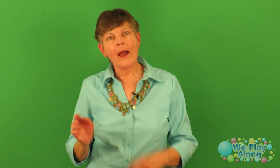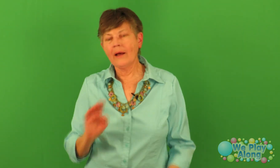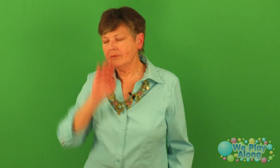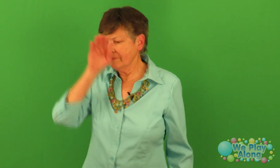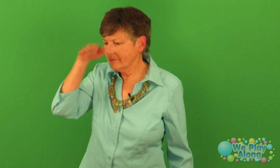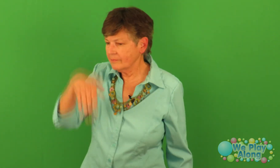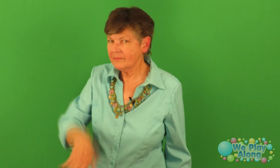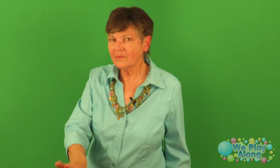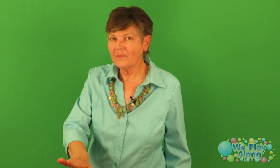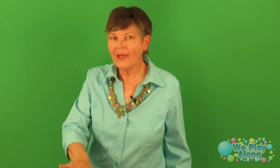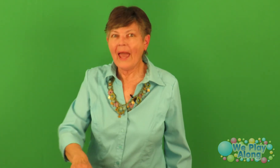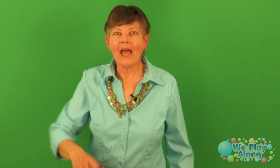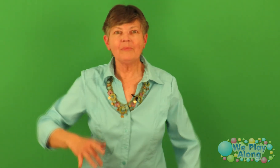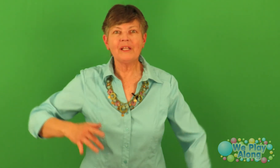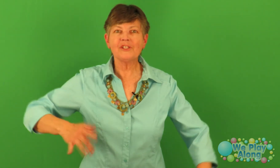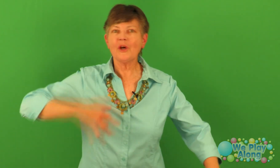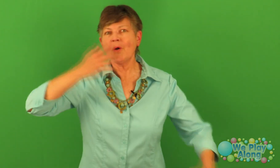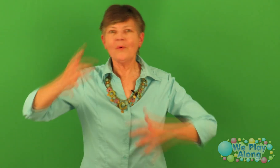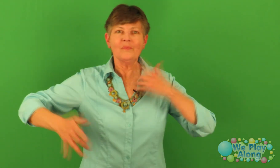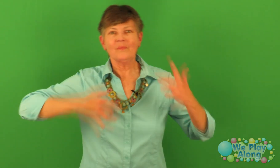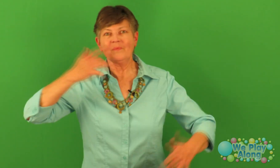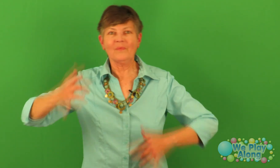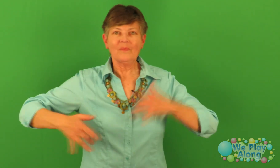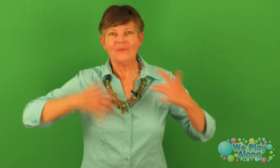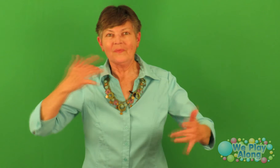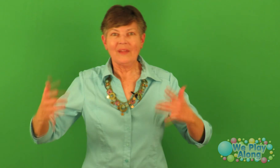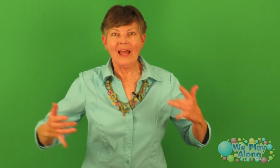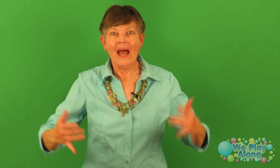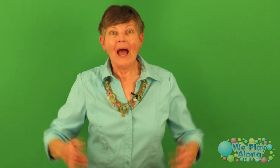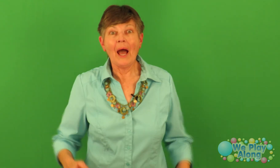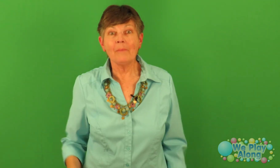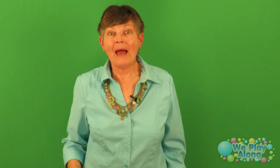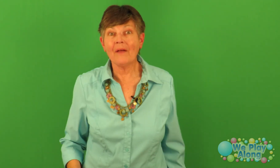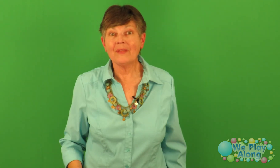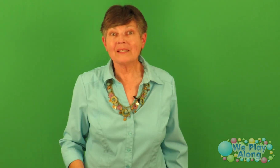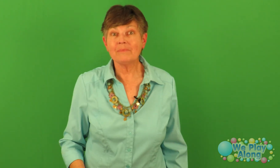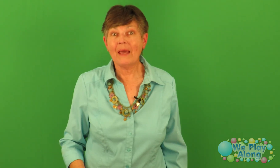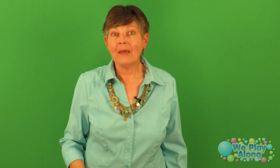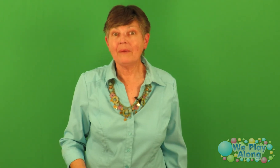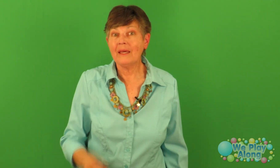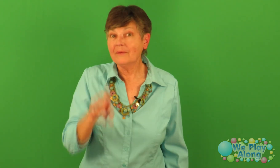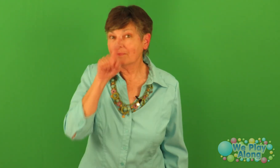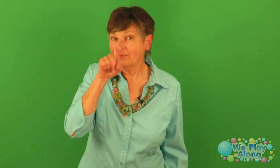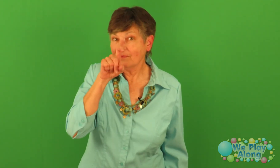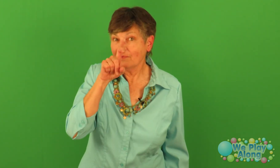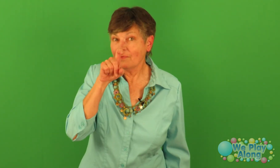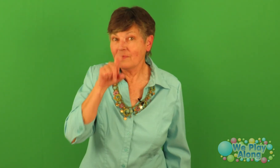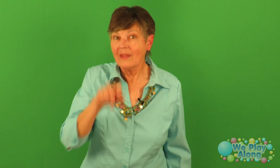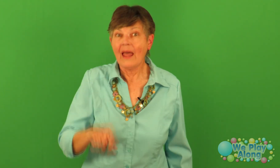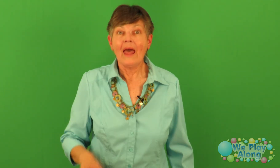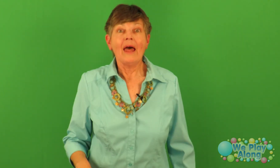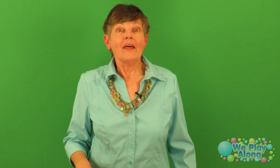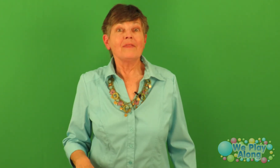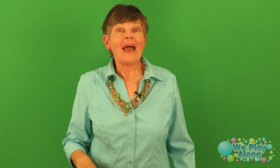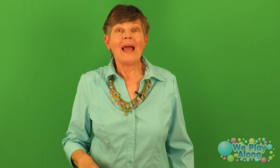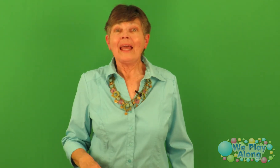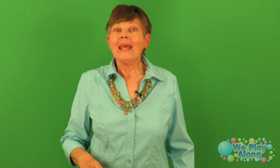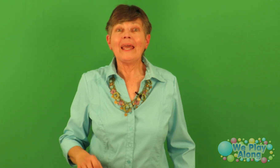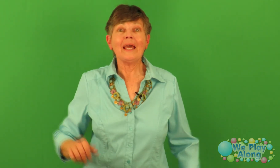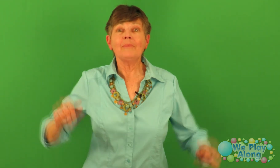Meanwhile, had been so about this baby that he had